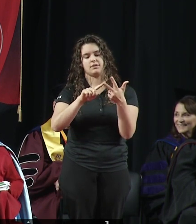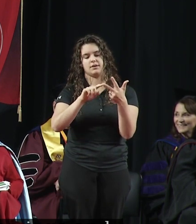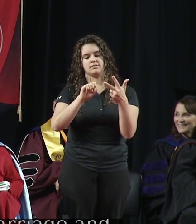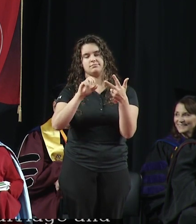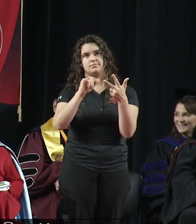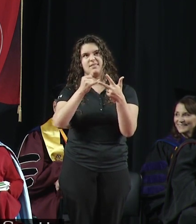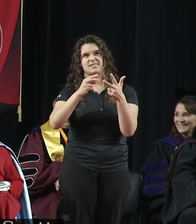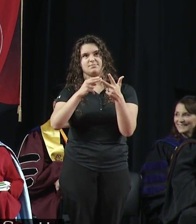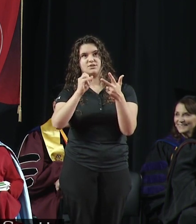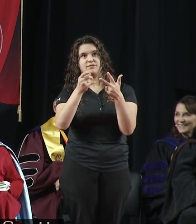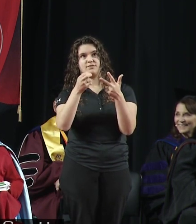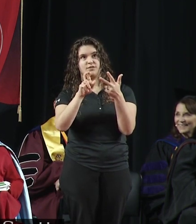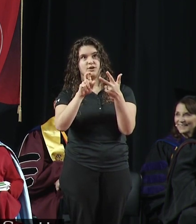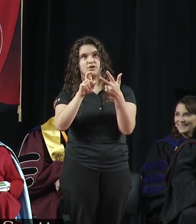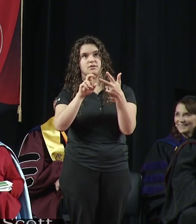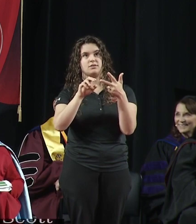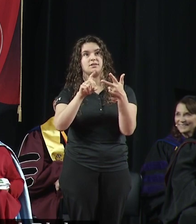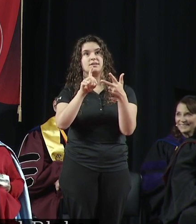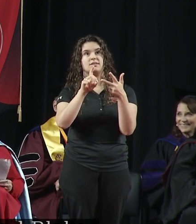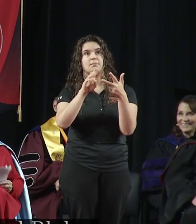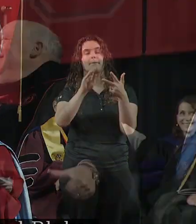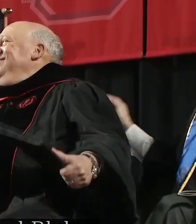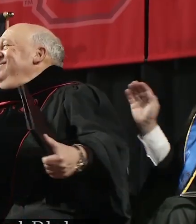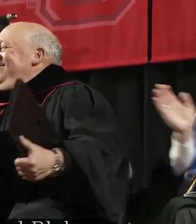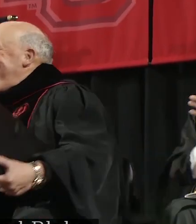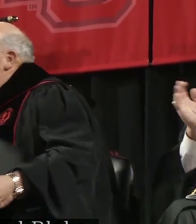grandchildren. Present to you Don Shaver.